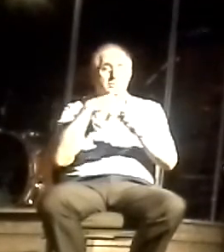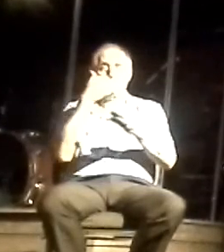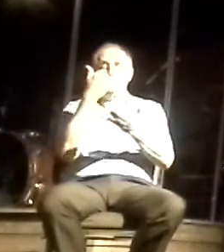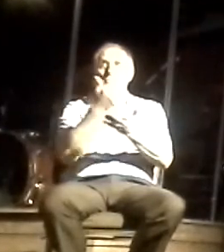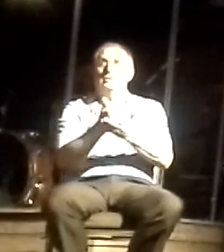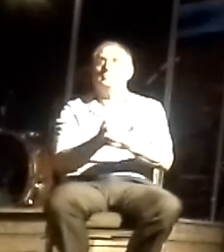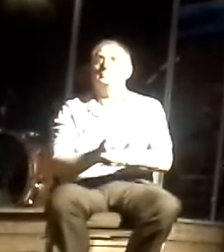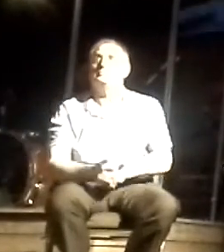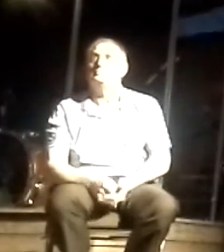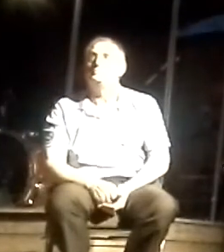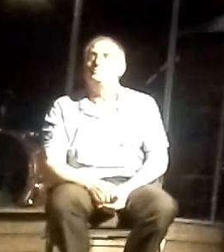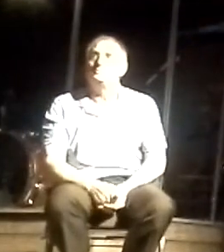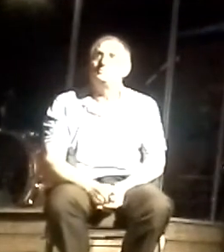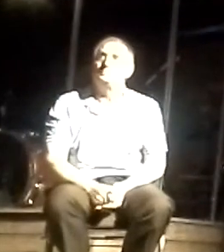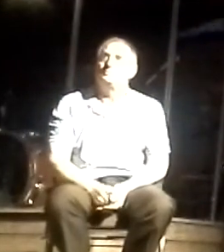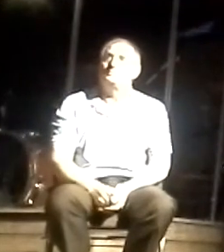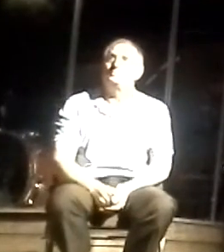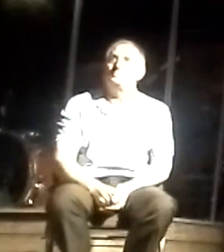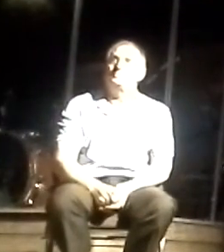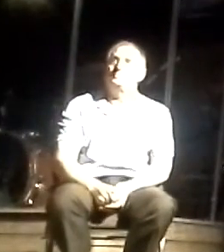say, amen.